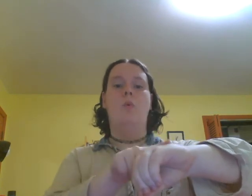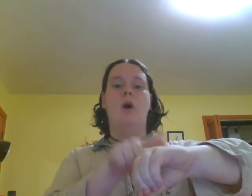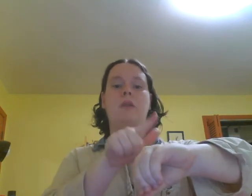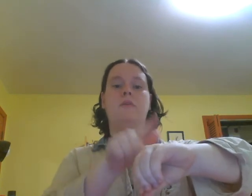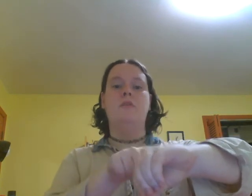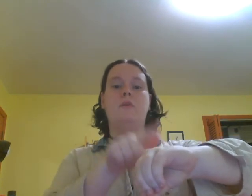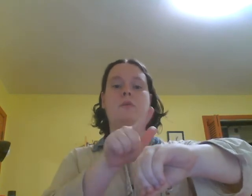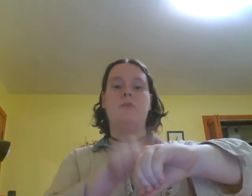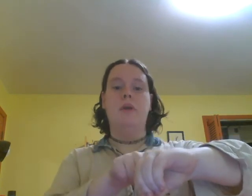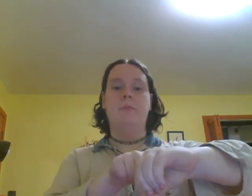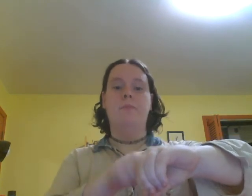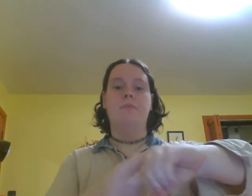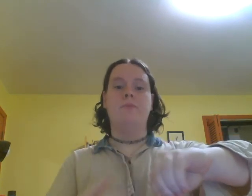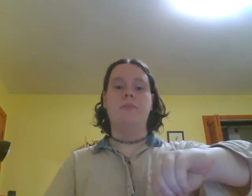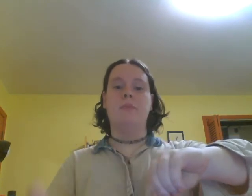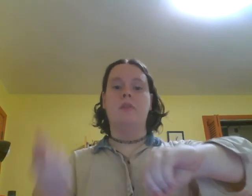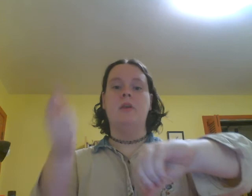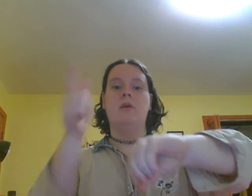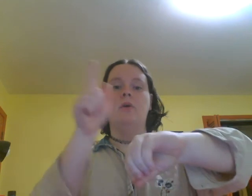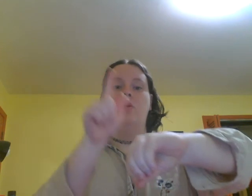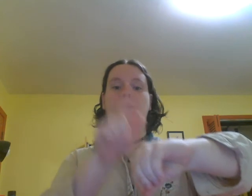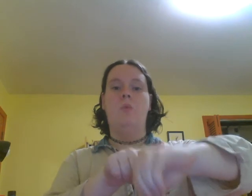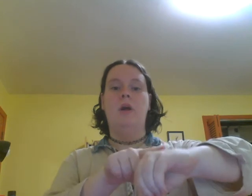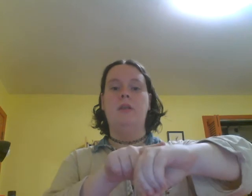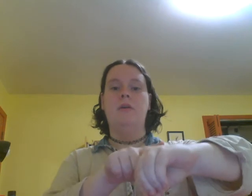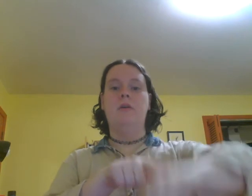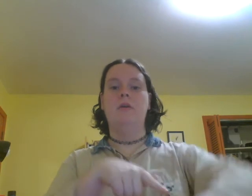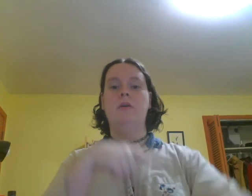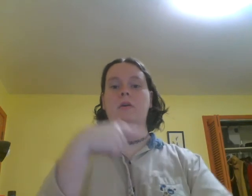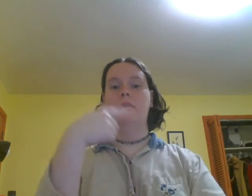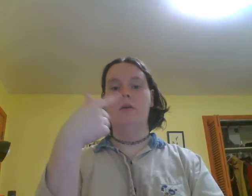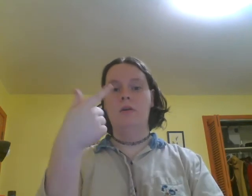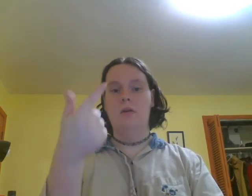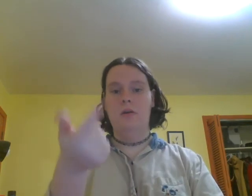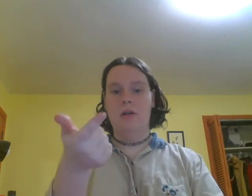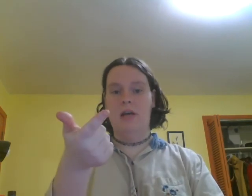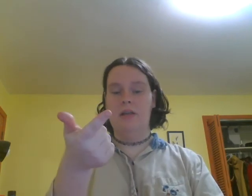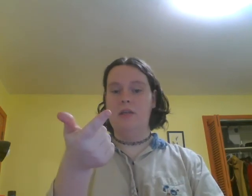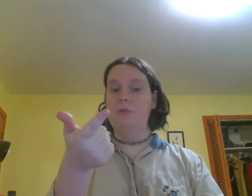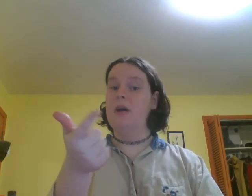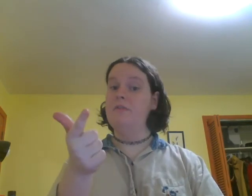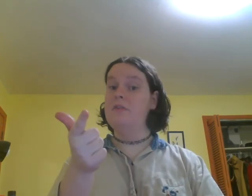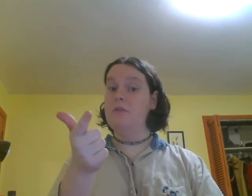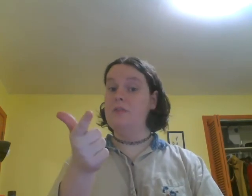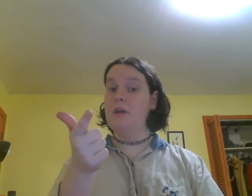1, 2, 3, 1, and then you have the 2 sign.